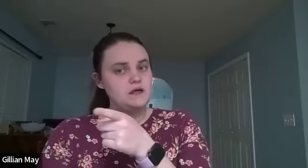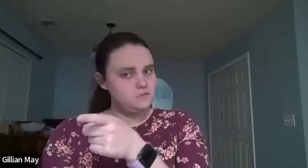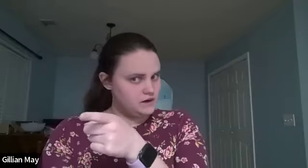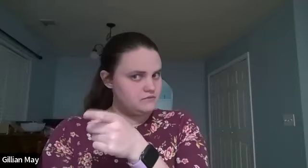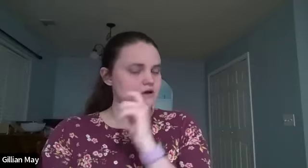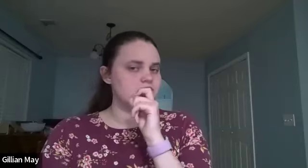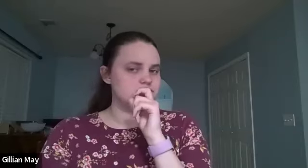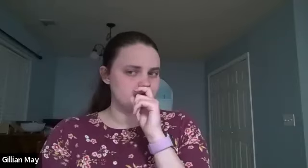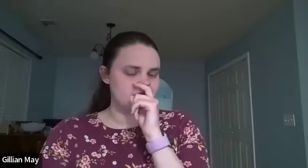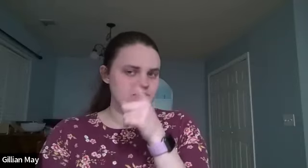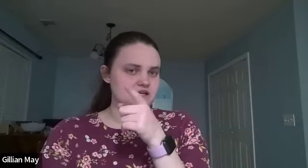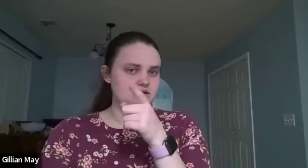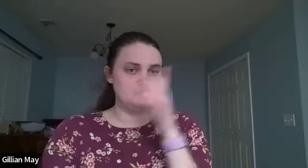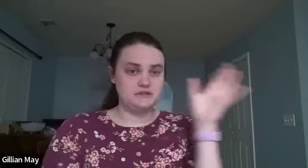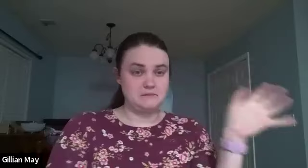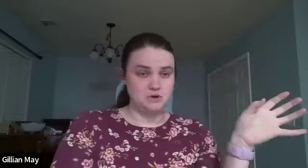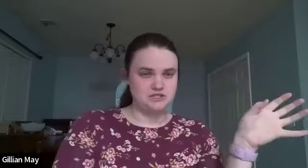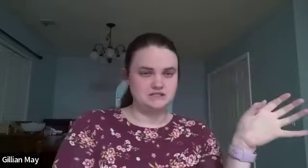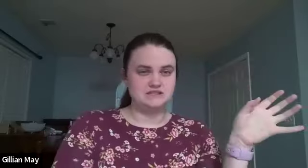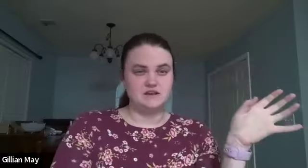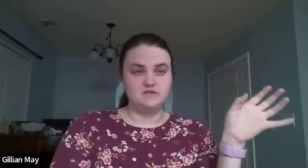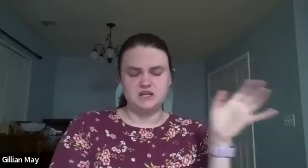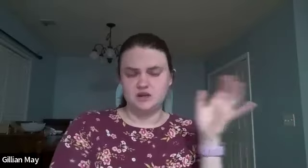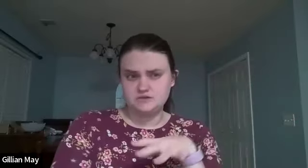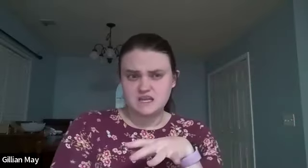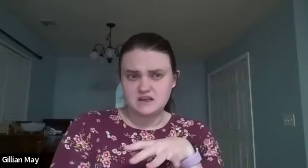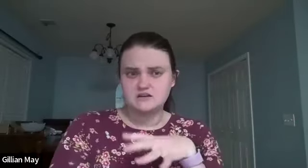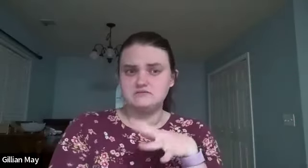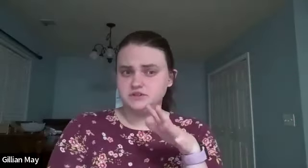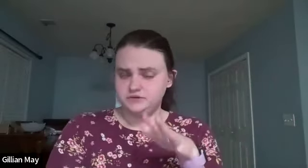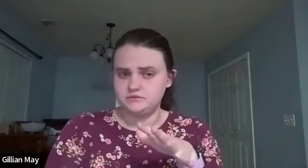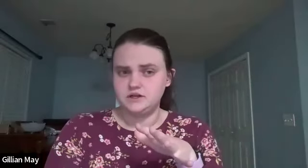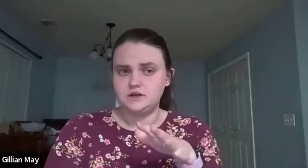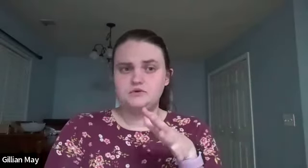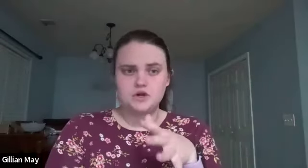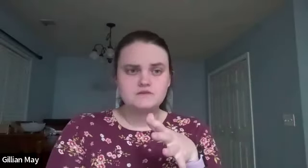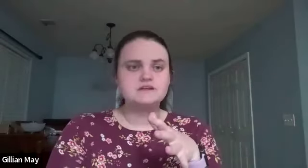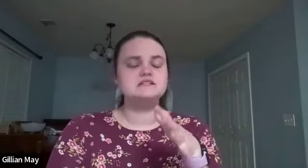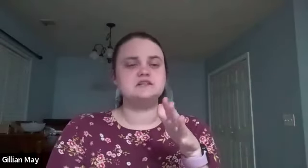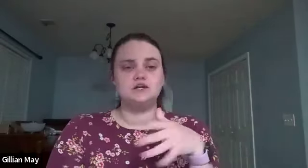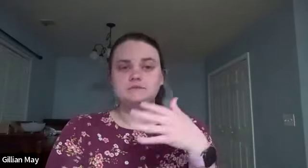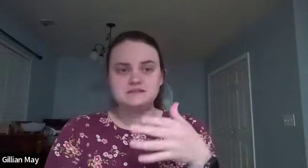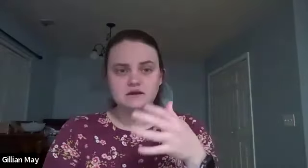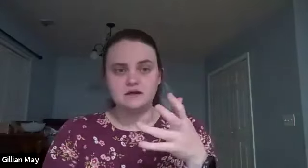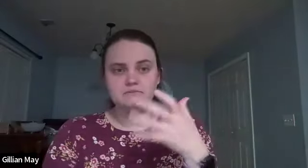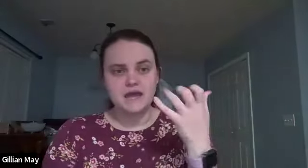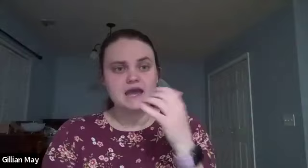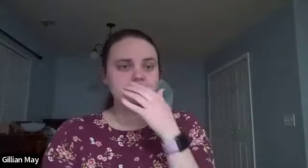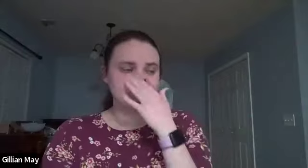like so like you were saying earlier with like emotions, it's like if you're saying, are you scared? Are you nervous? Are you mad? Things like